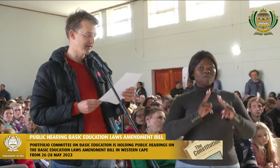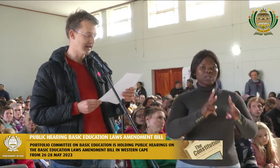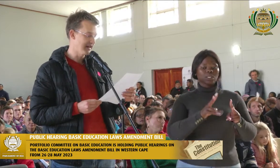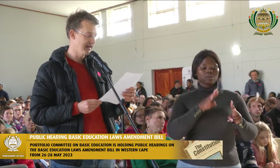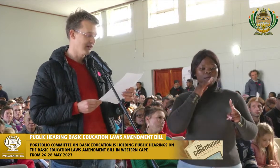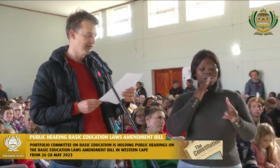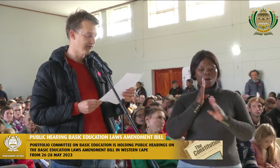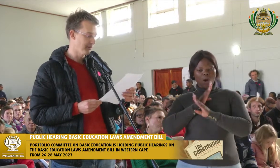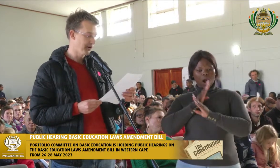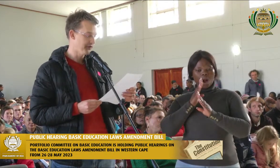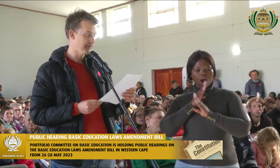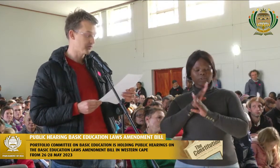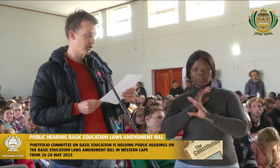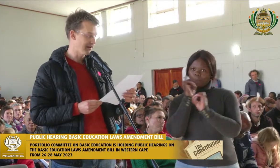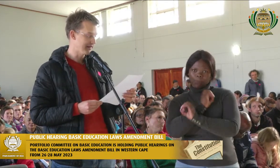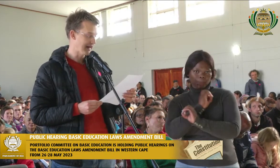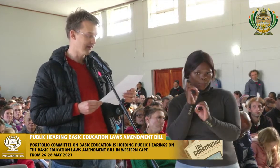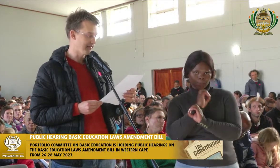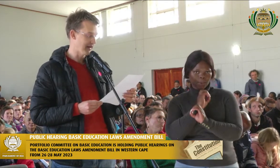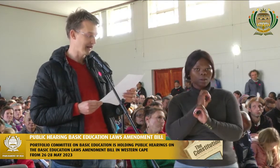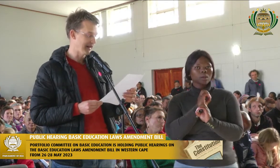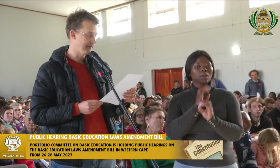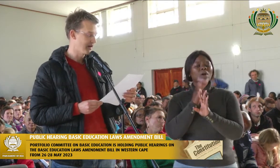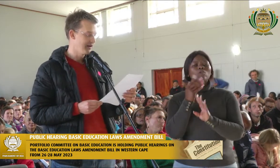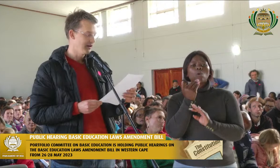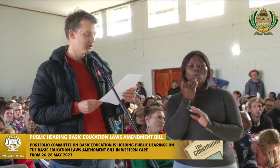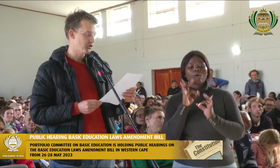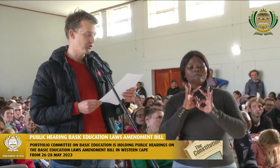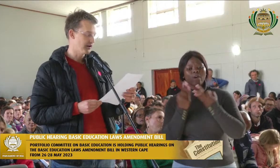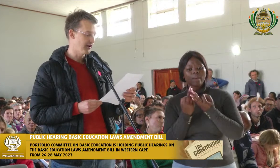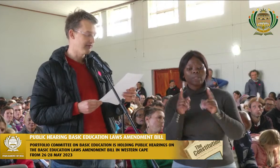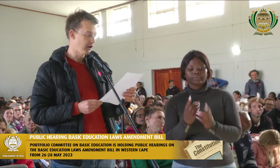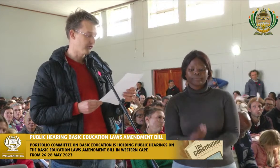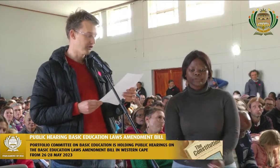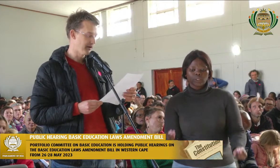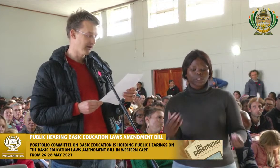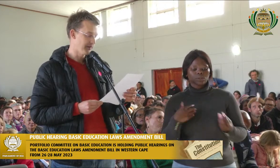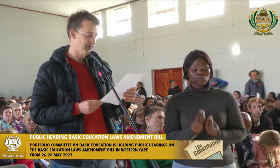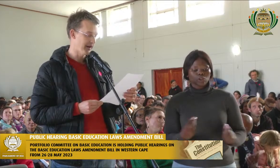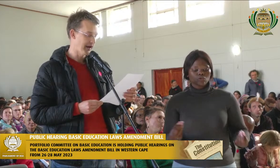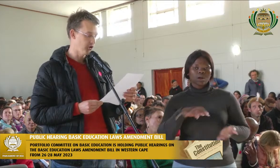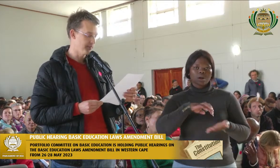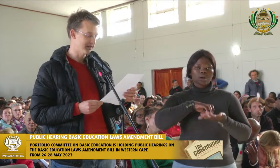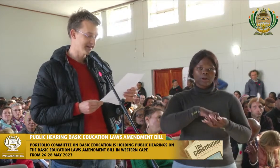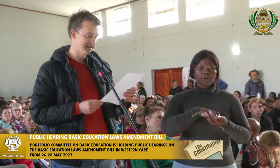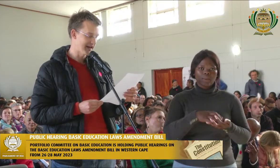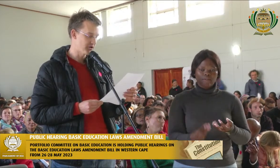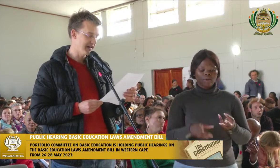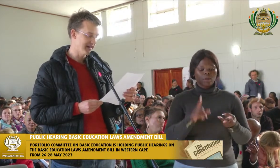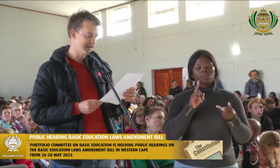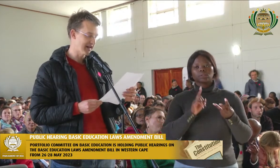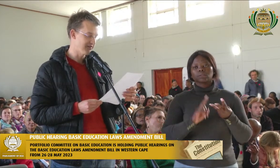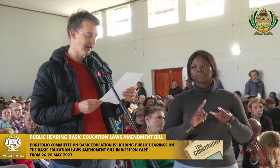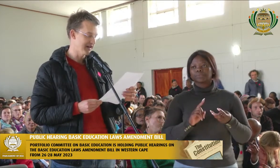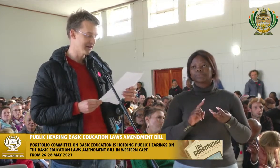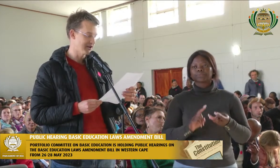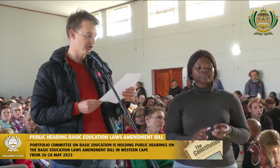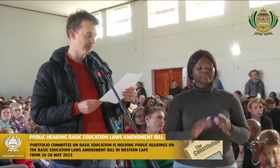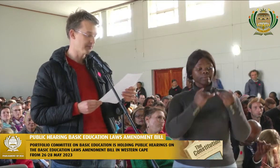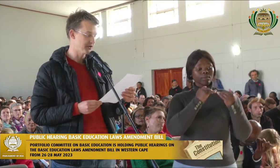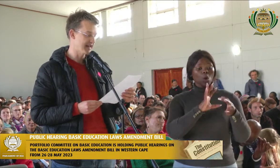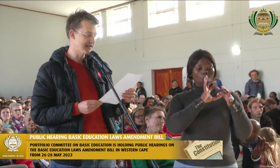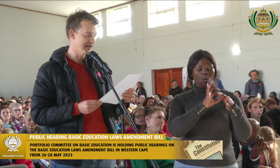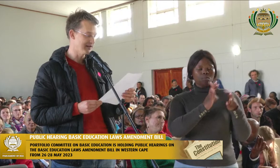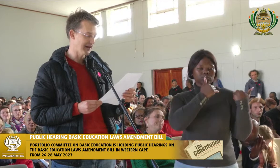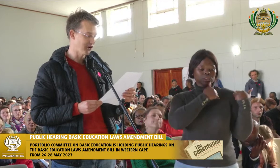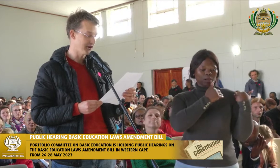of privacy for both the child and the family. Children are vulnerable. Their home is their sanctuary, a safe place that